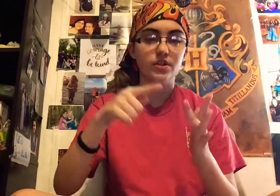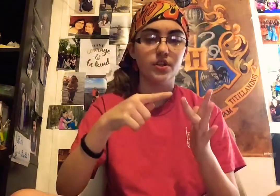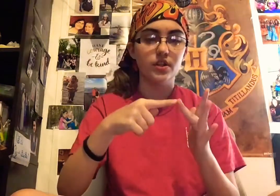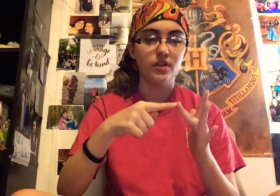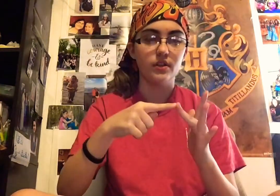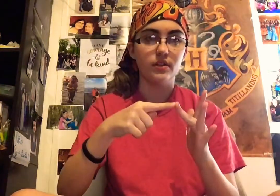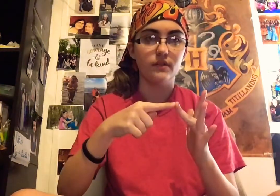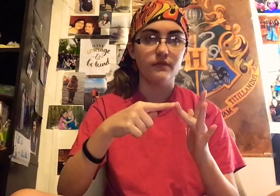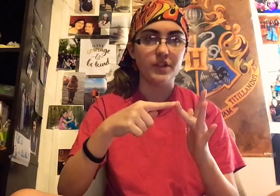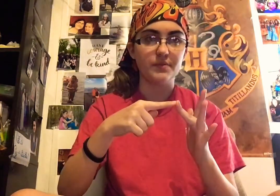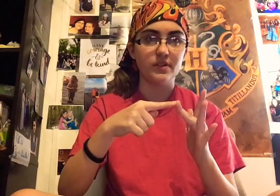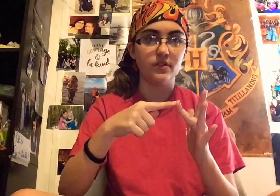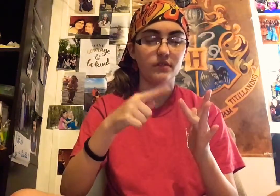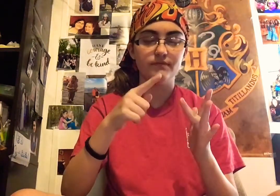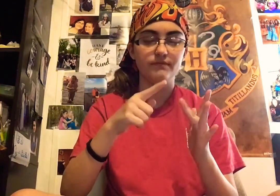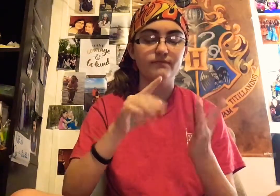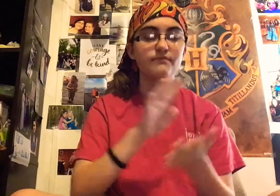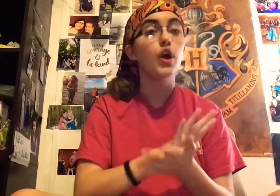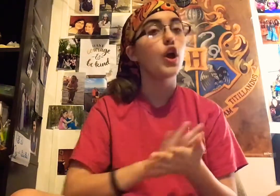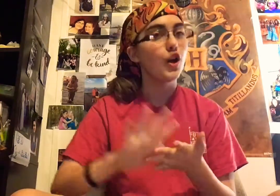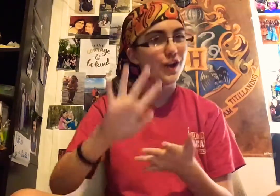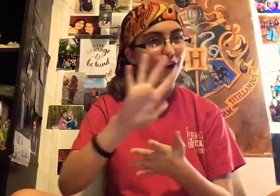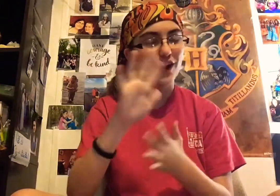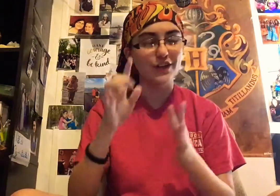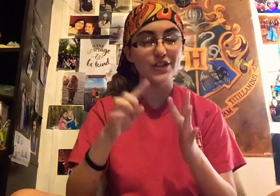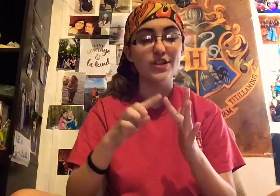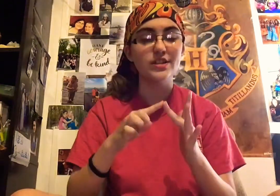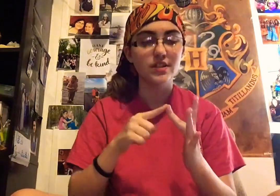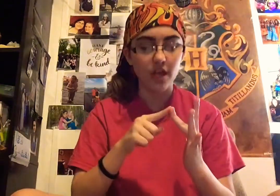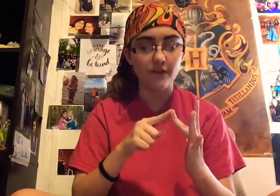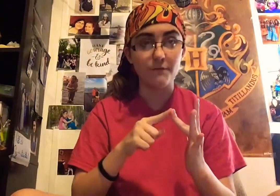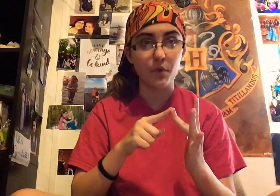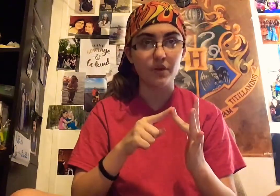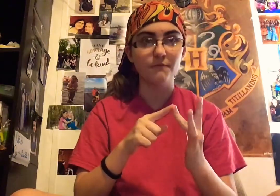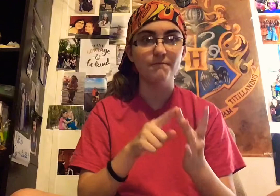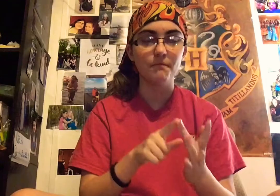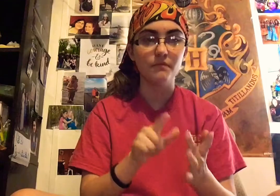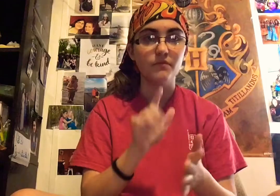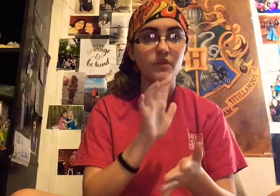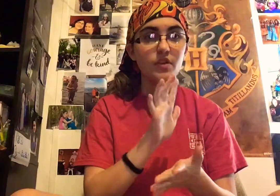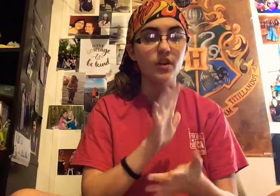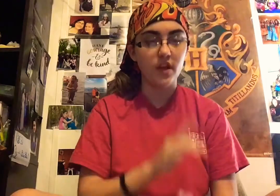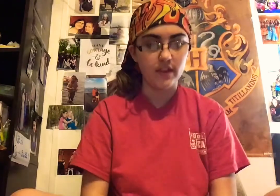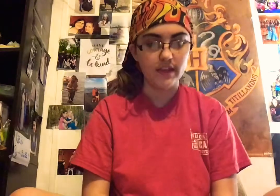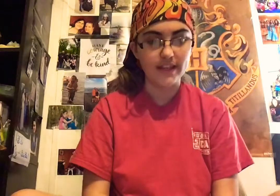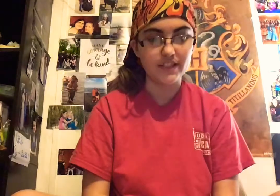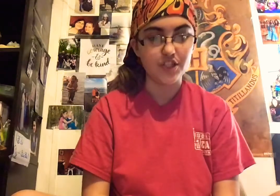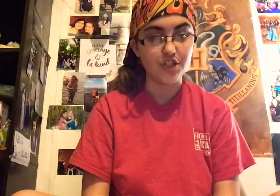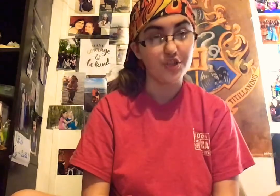College, freshman, or college, sophomore, and then next is